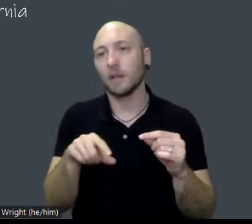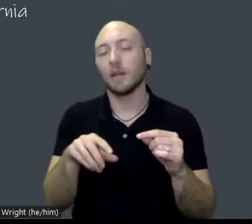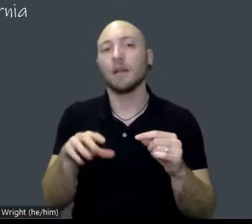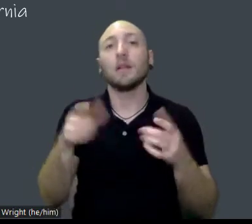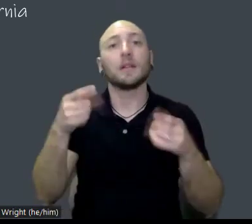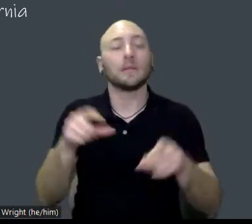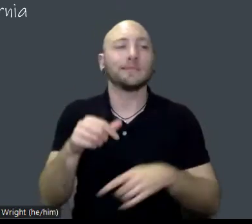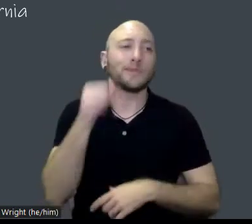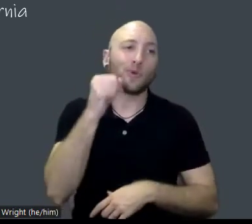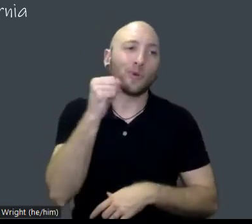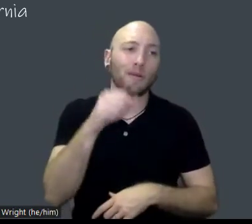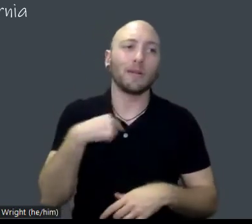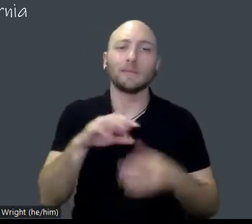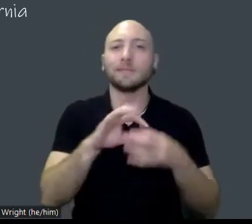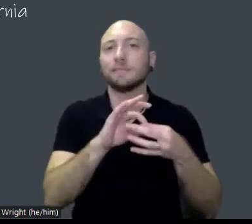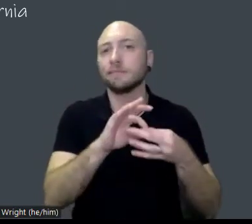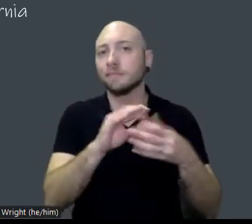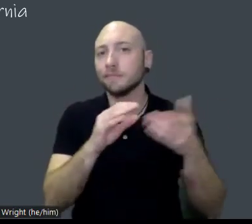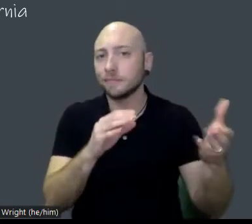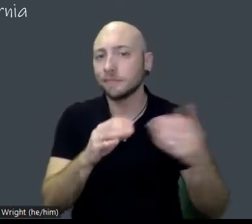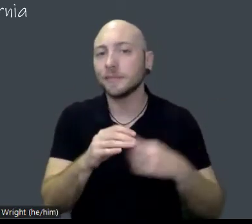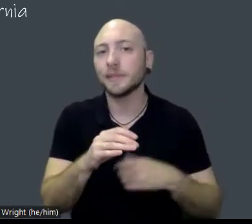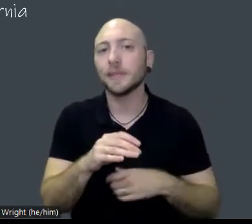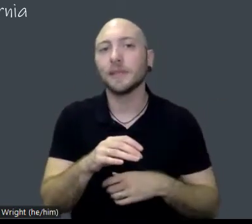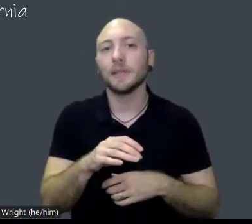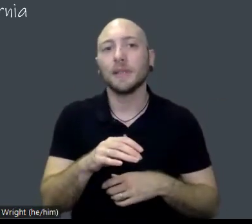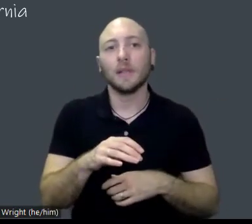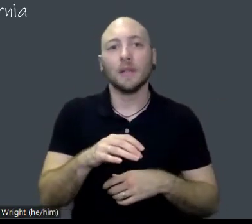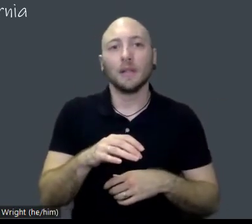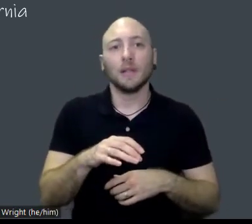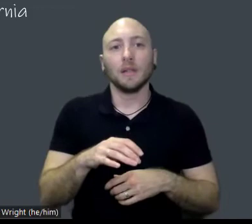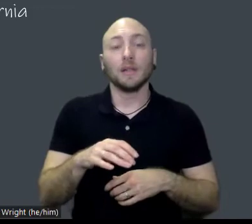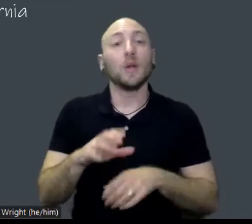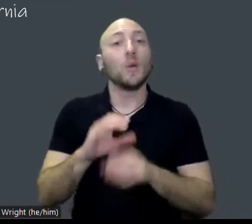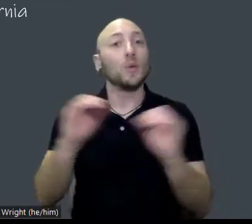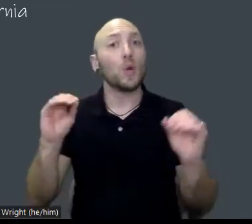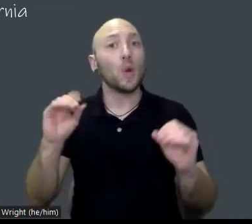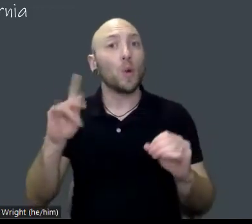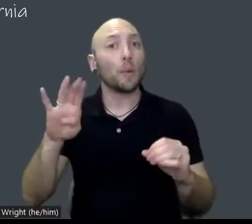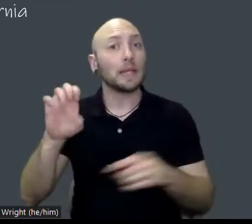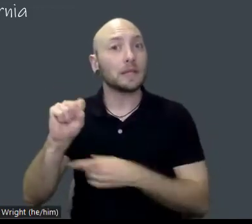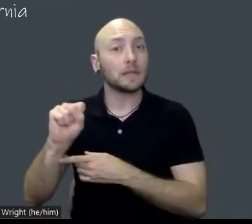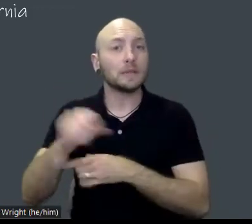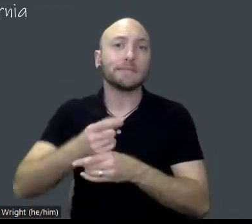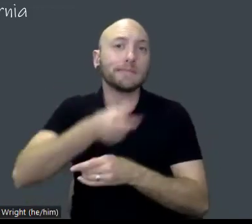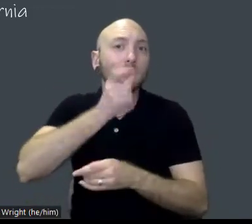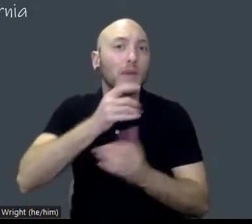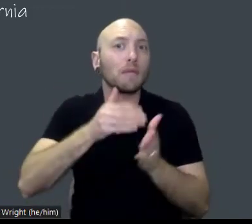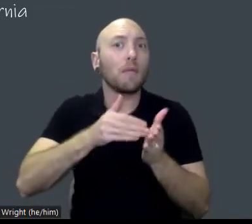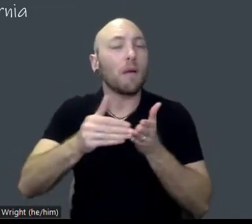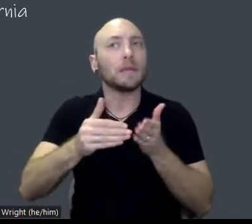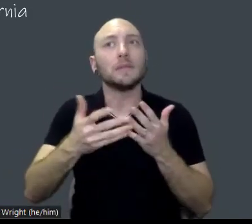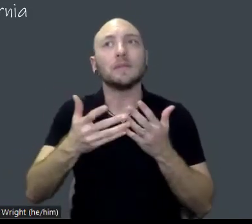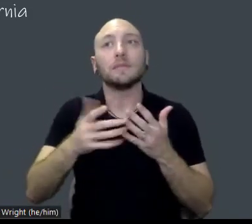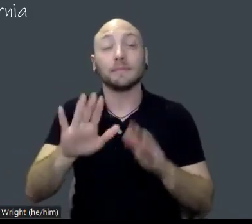with this girl. I was not doing opiates. I was drinking a lot, and my mental health